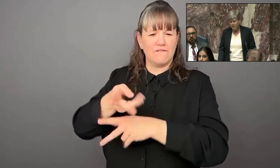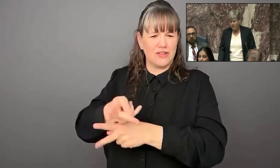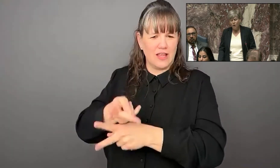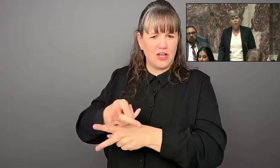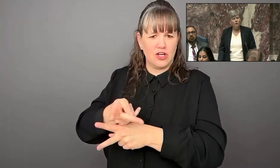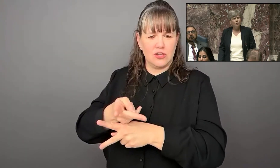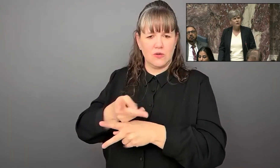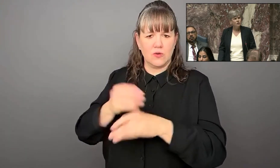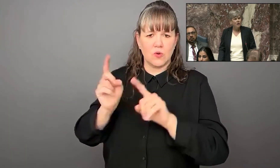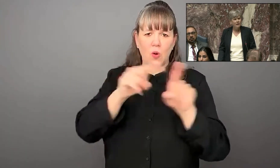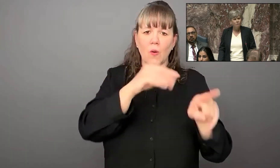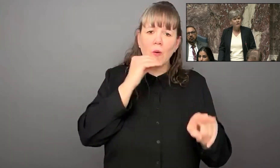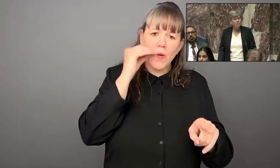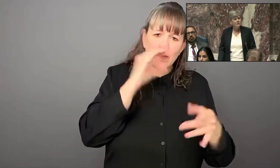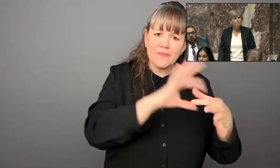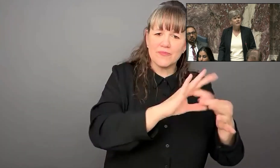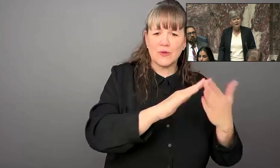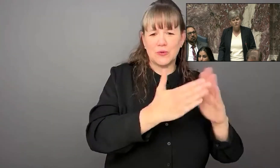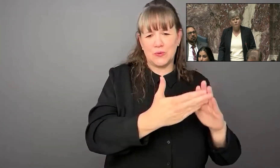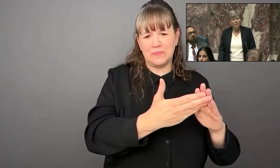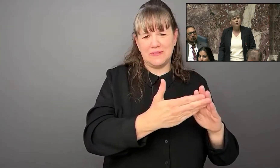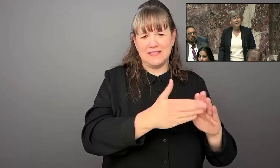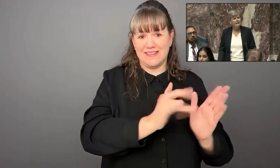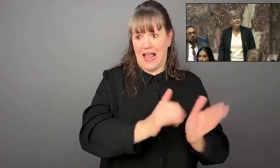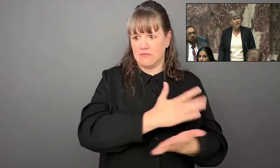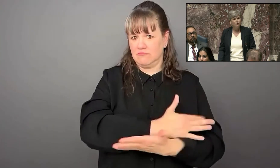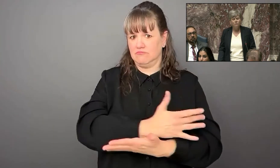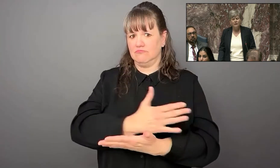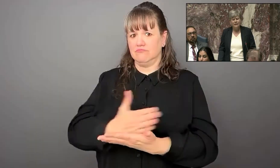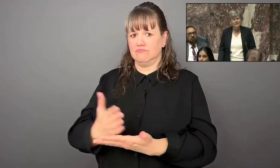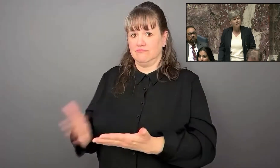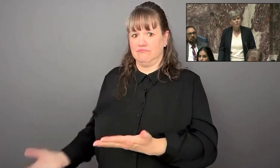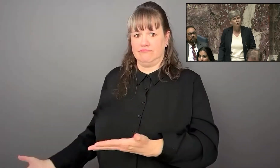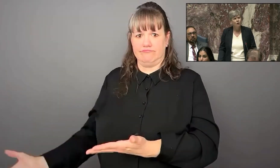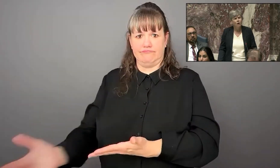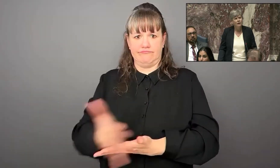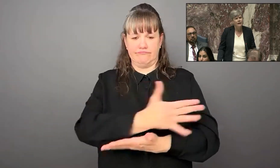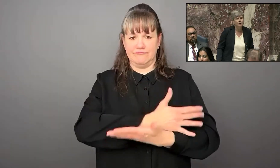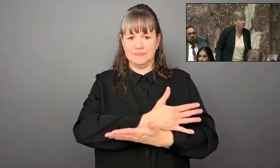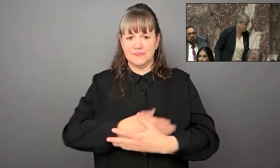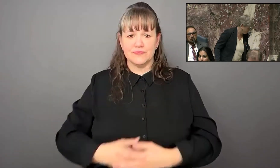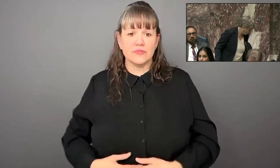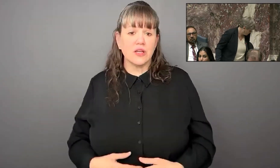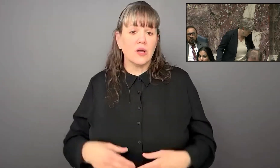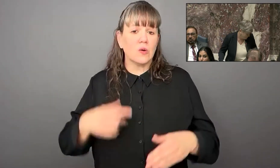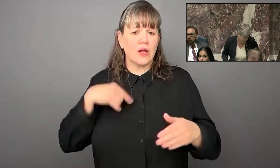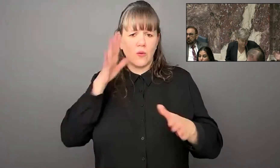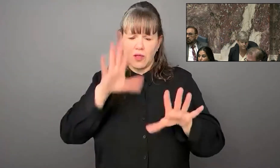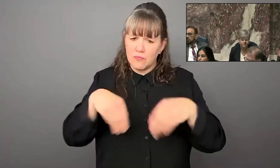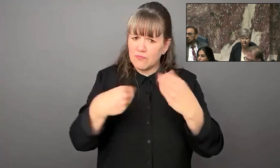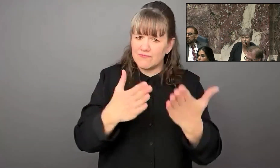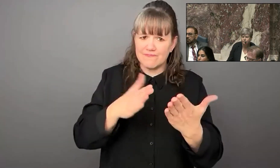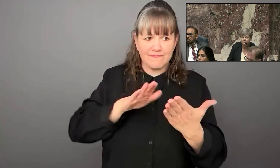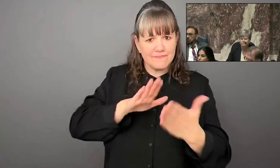Mr. Speaker, we are not shying away from this. We never will. We're going to continue, and we're going to continue to work hard at it.